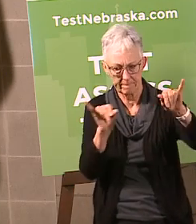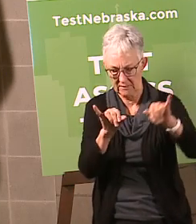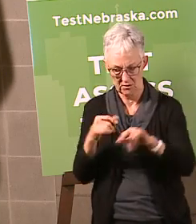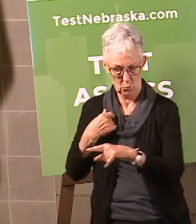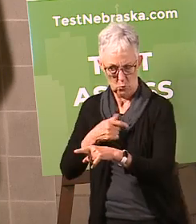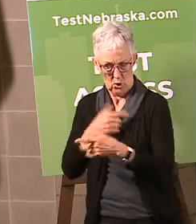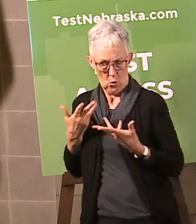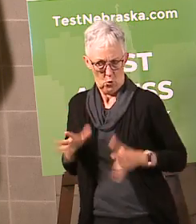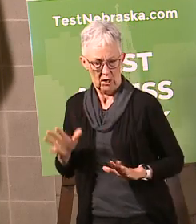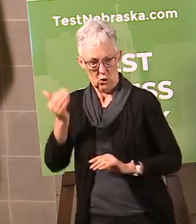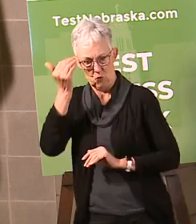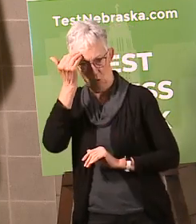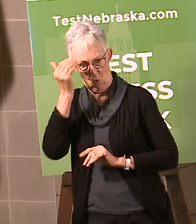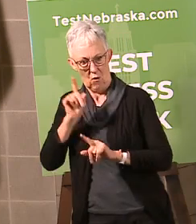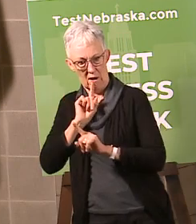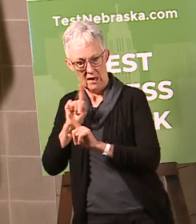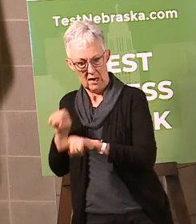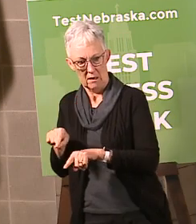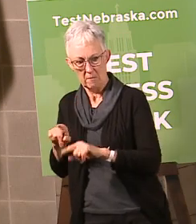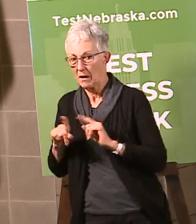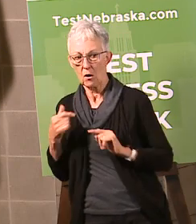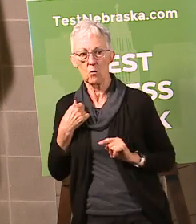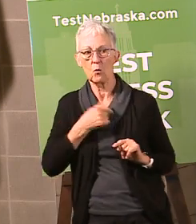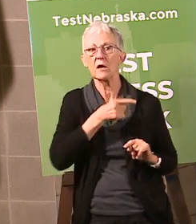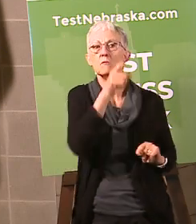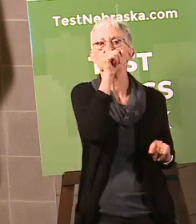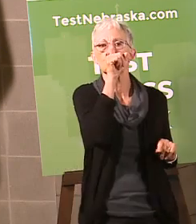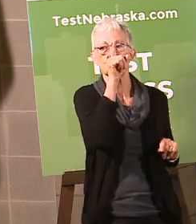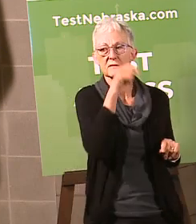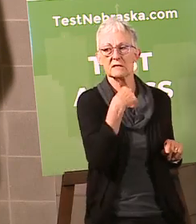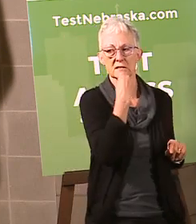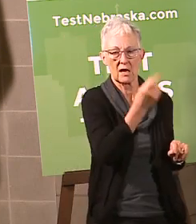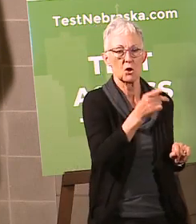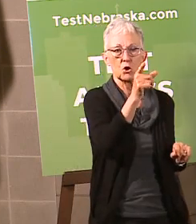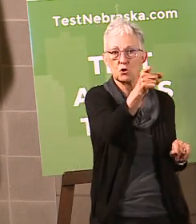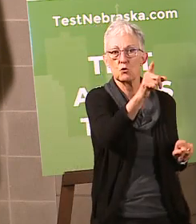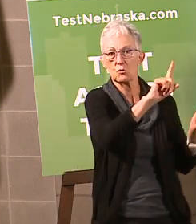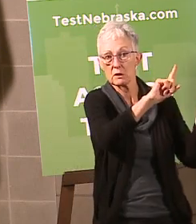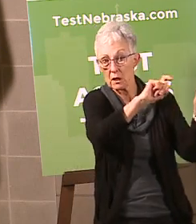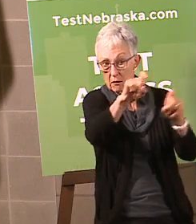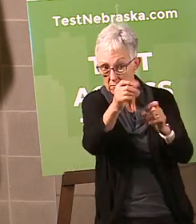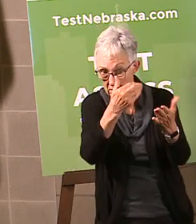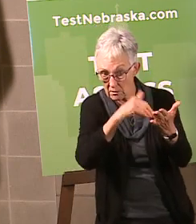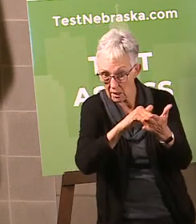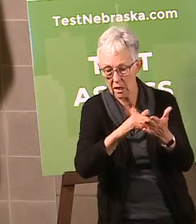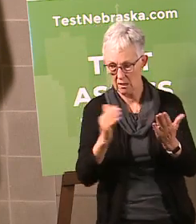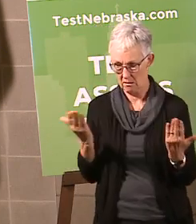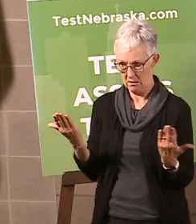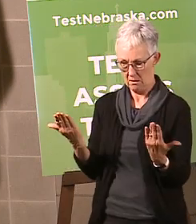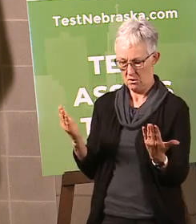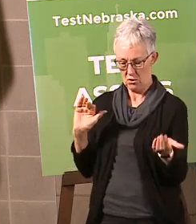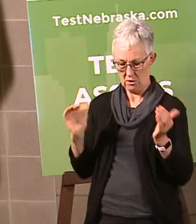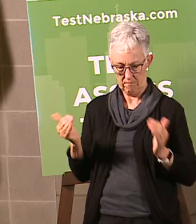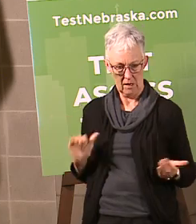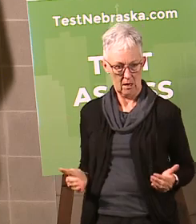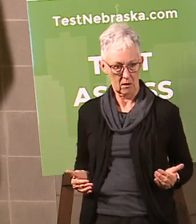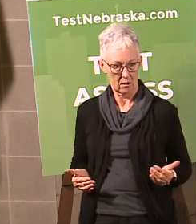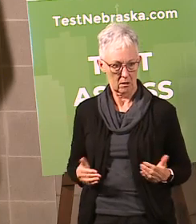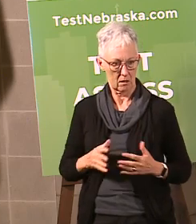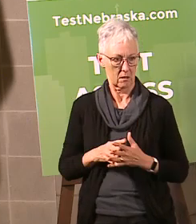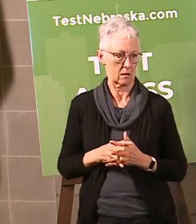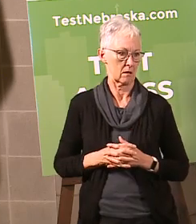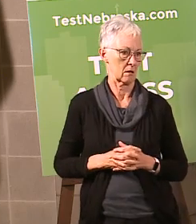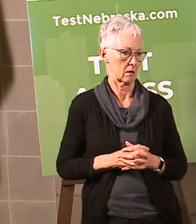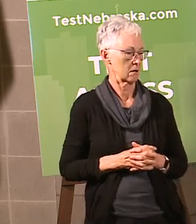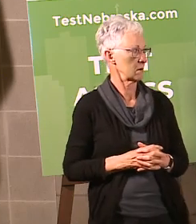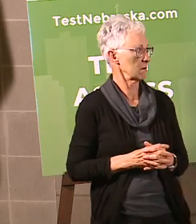the answer is, but we're not gonna give those to you. You come back and test us, tell us what you think the answers are, and we'll make sure they line up. You know how